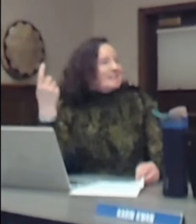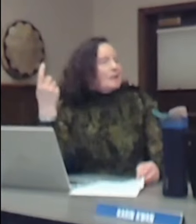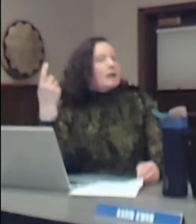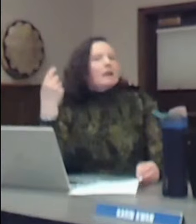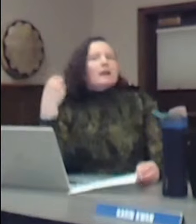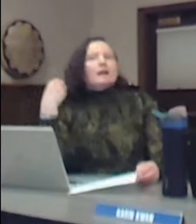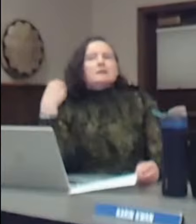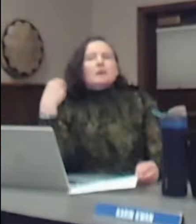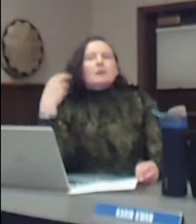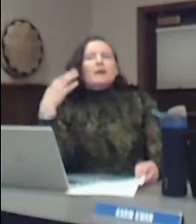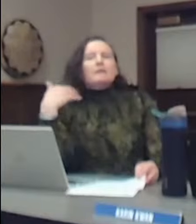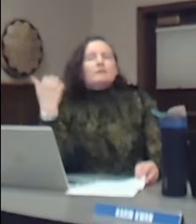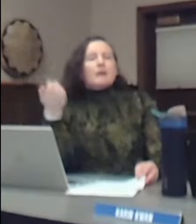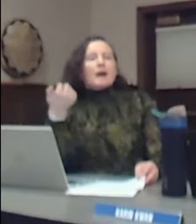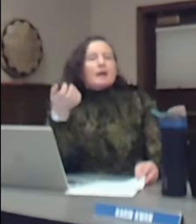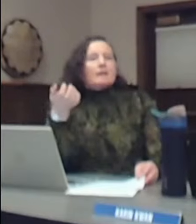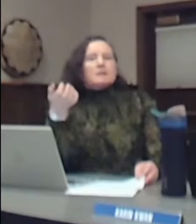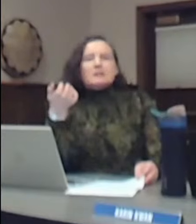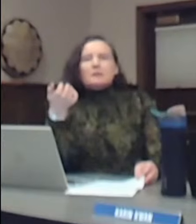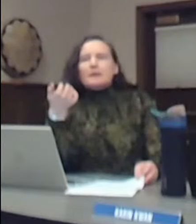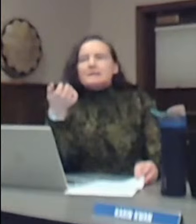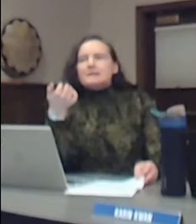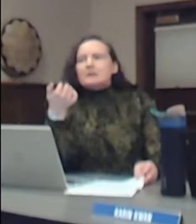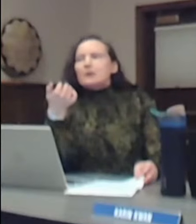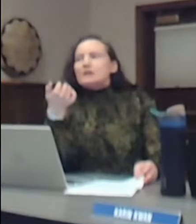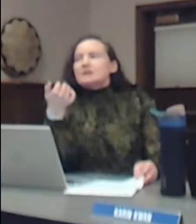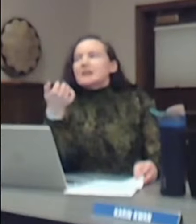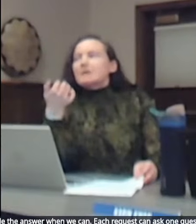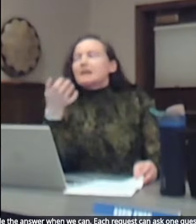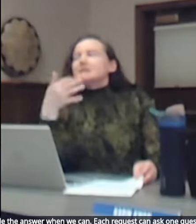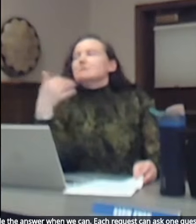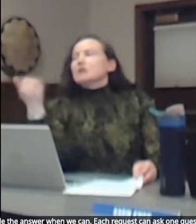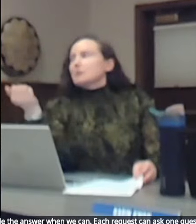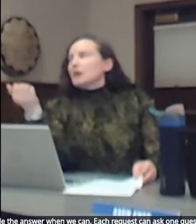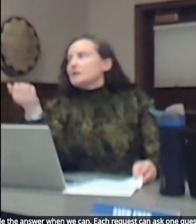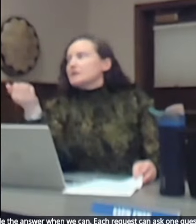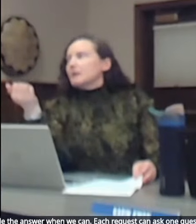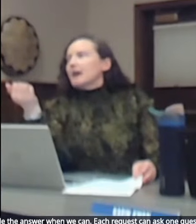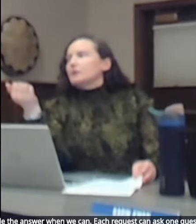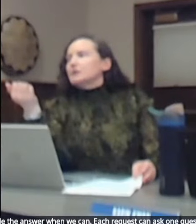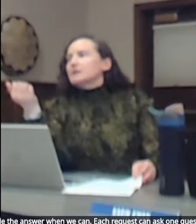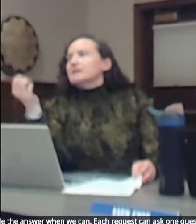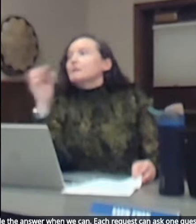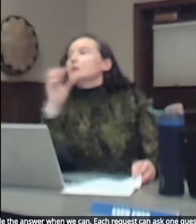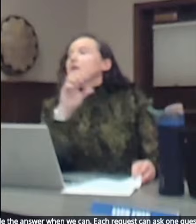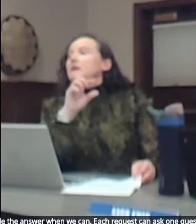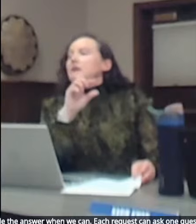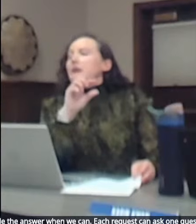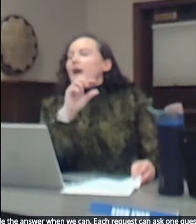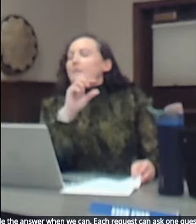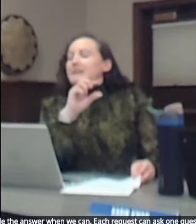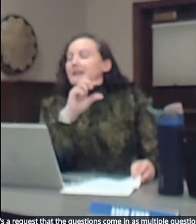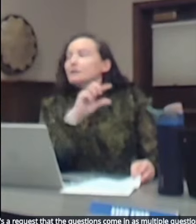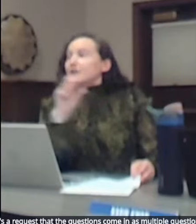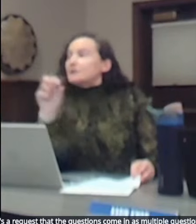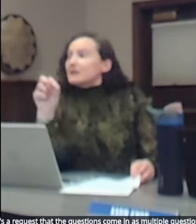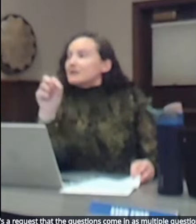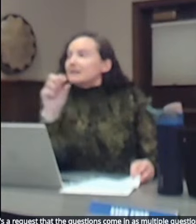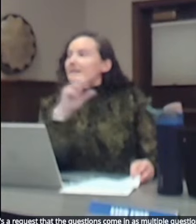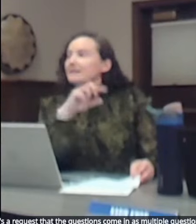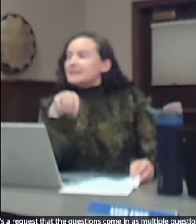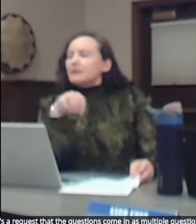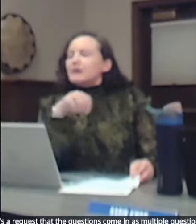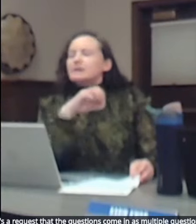one question. And so if there's a request that or questions come in as multiple questions, what I will do is I will take the